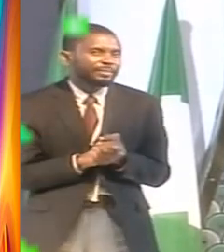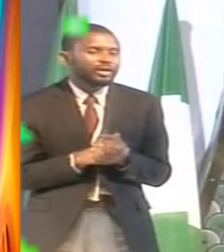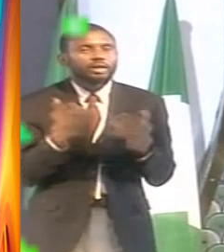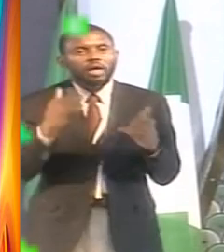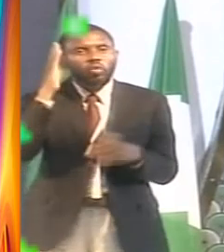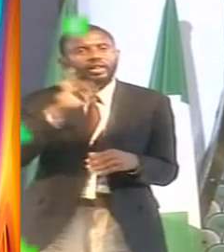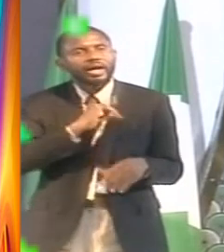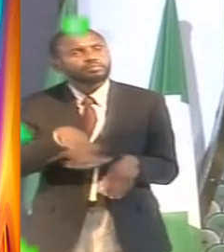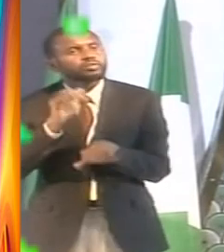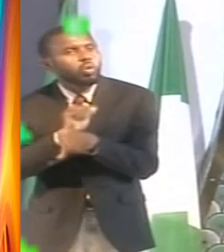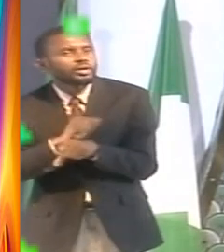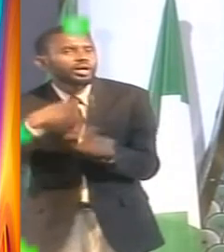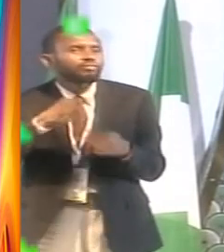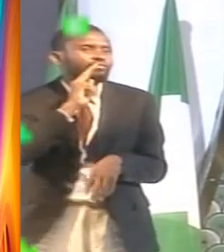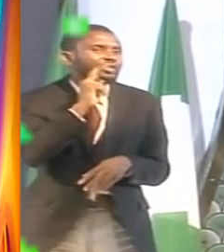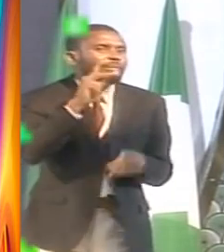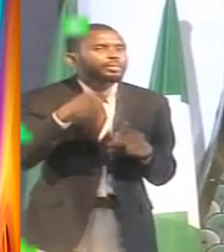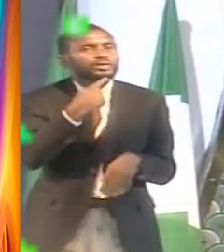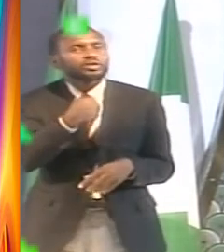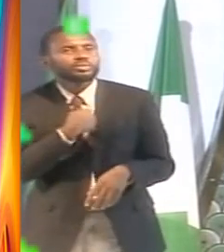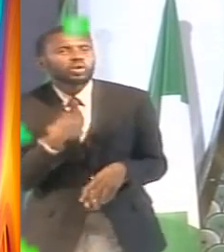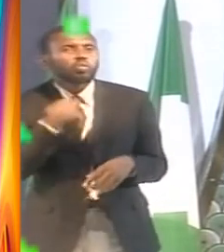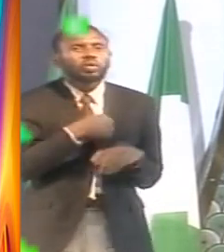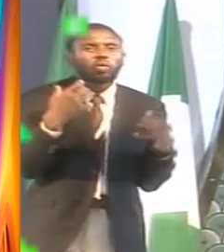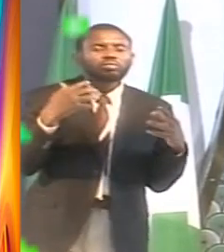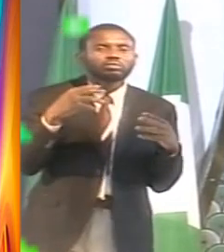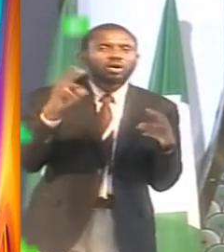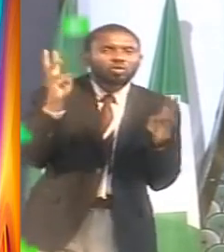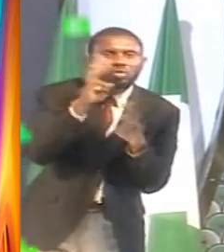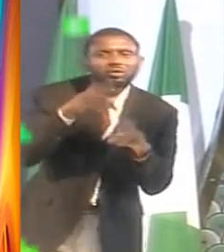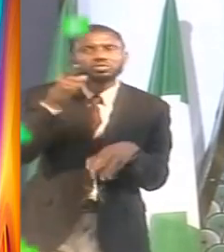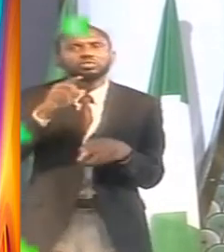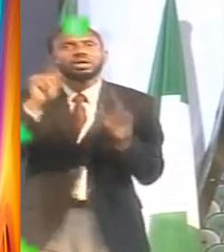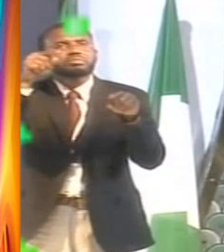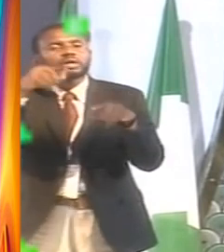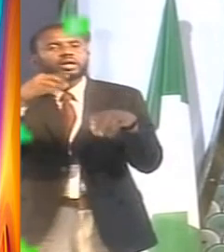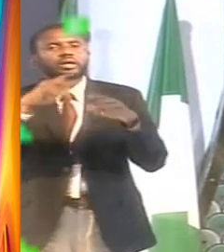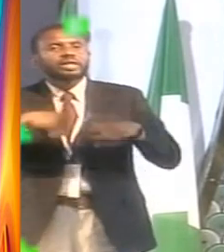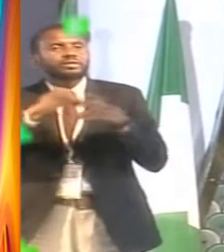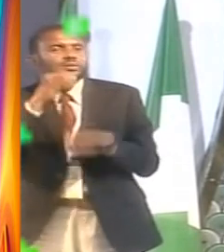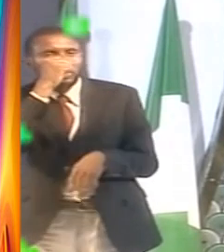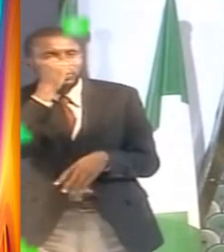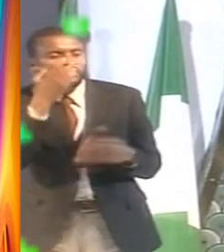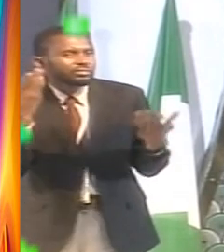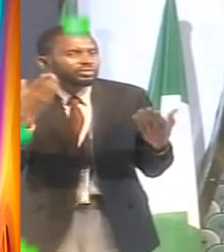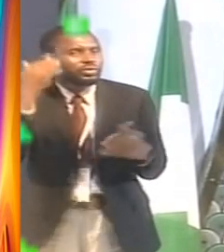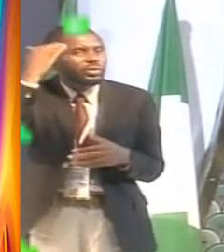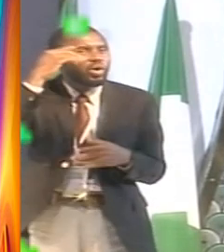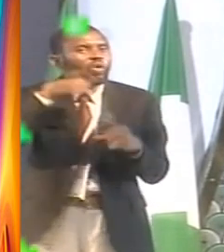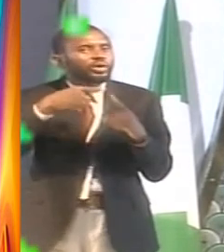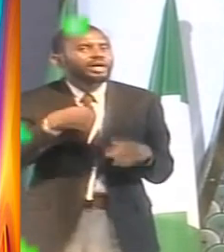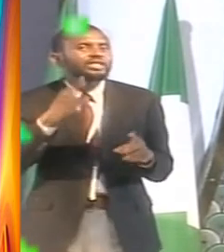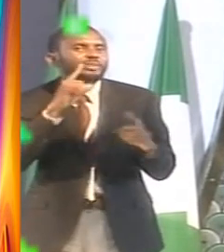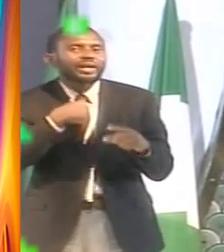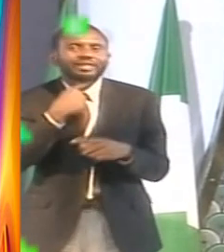be walking around Nigeria and people say to me, we worry about you being in Sokoto, and when I speak, I can